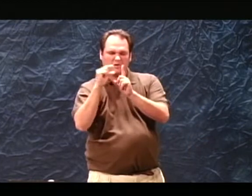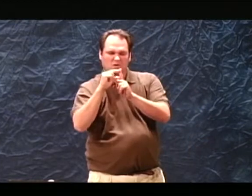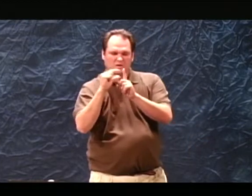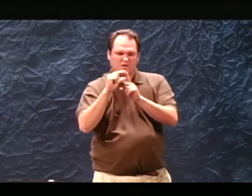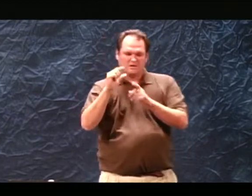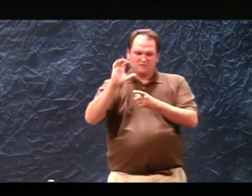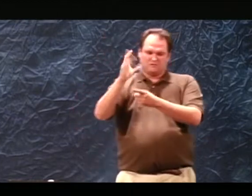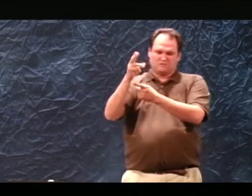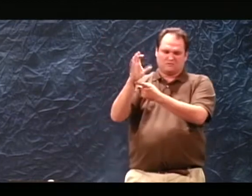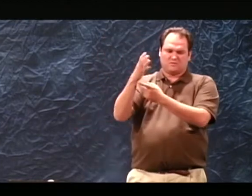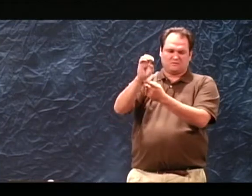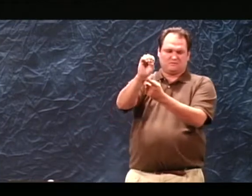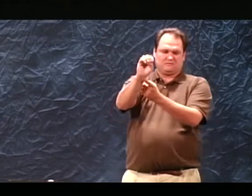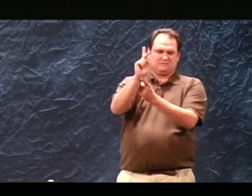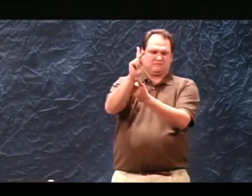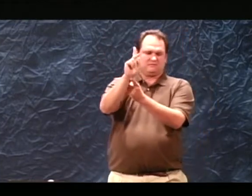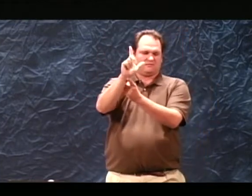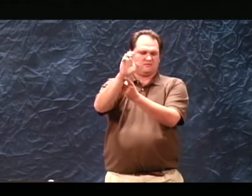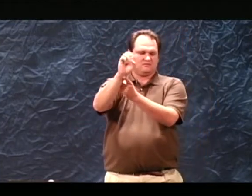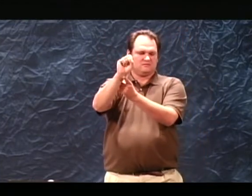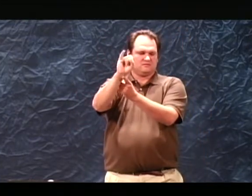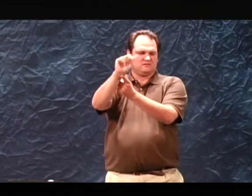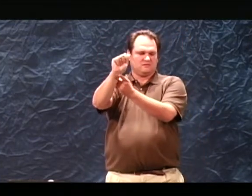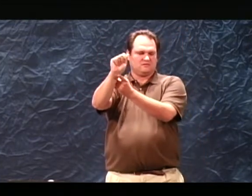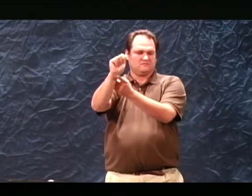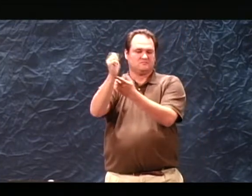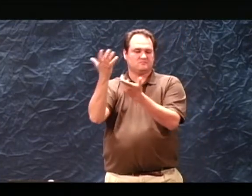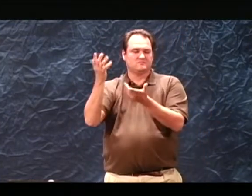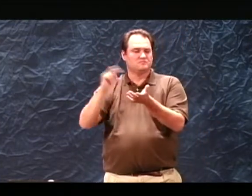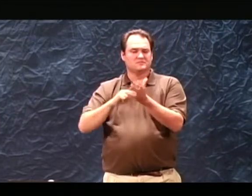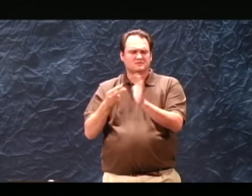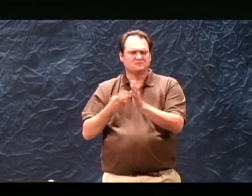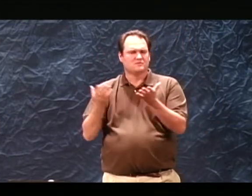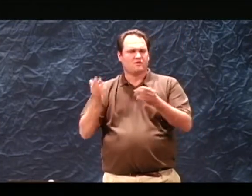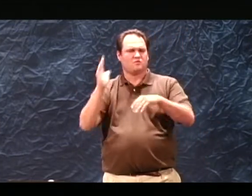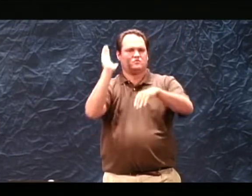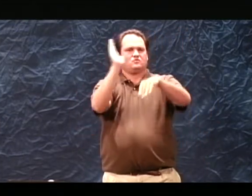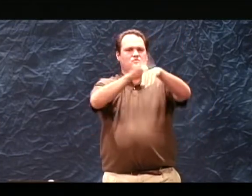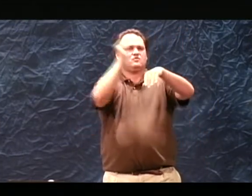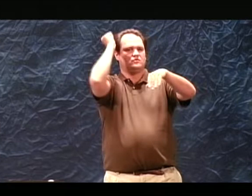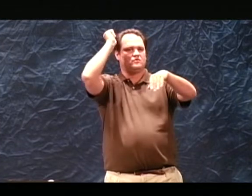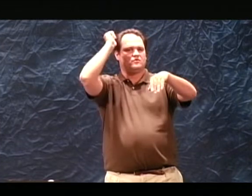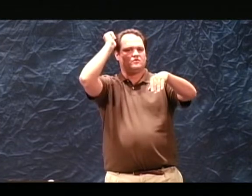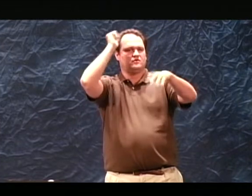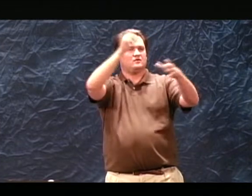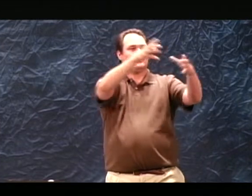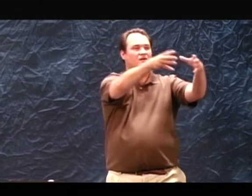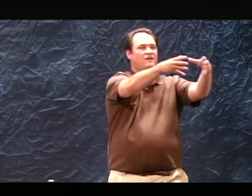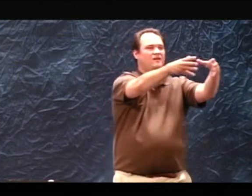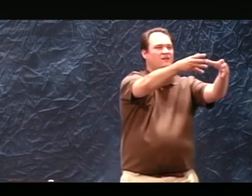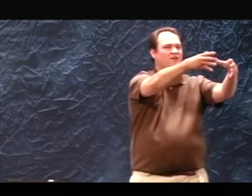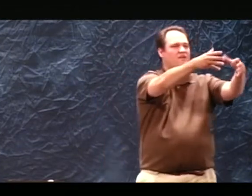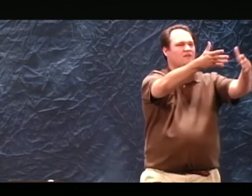the greek word for church and the new testament is ecclesia which means call